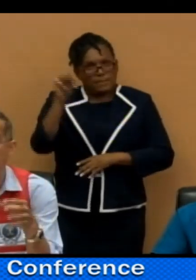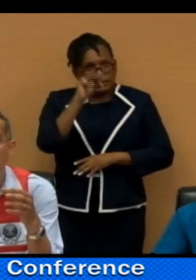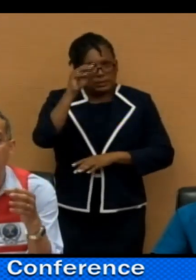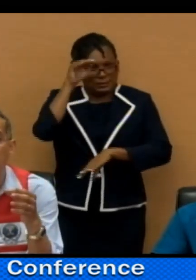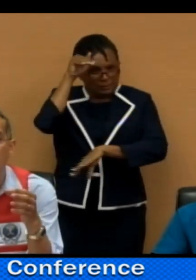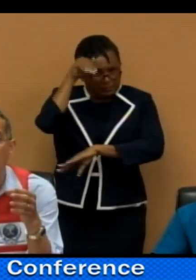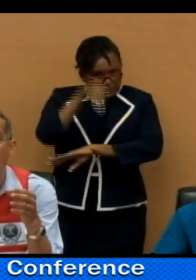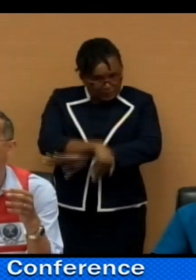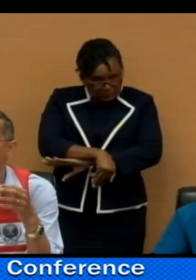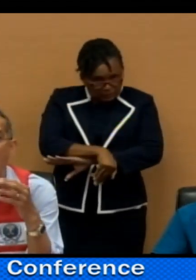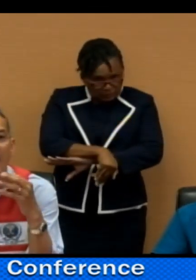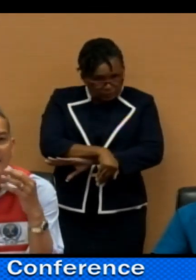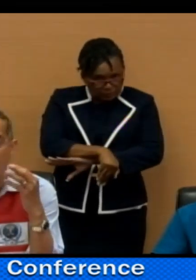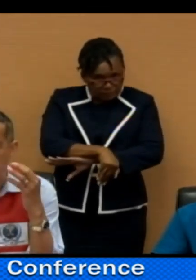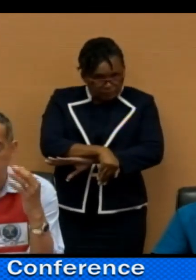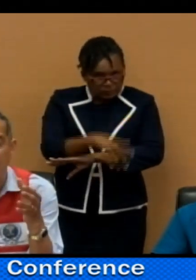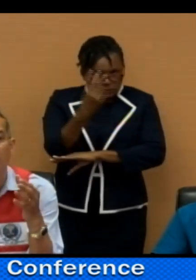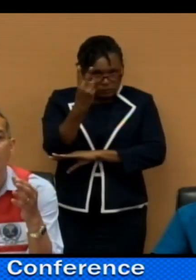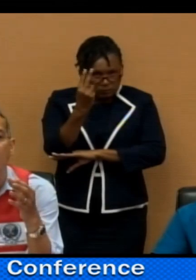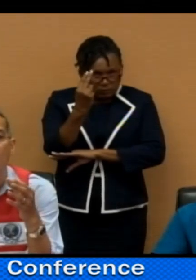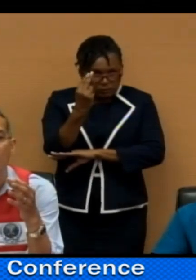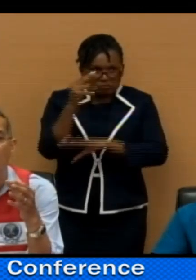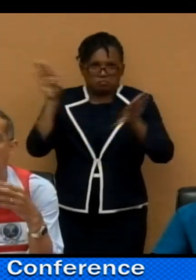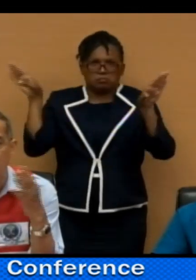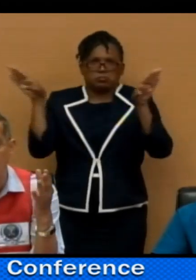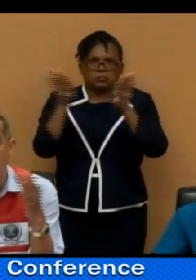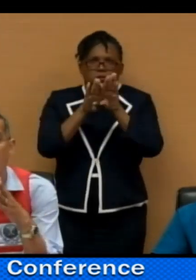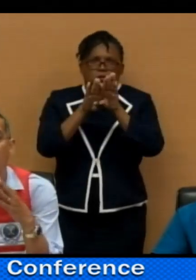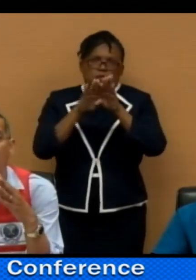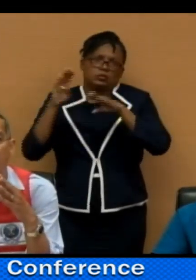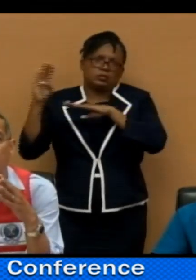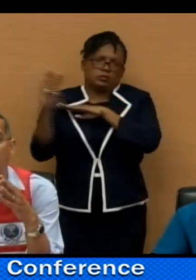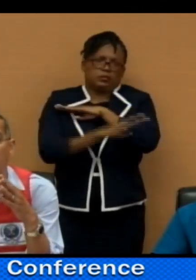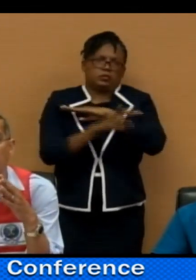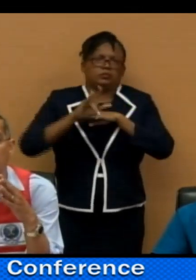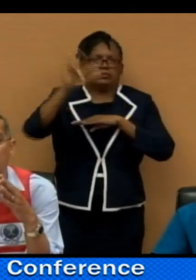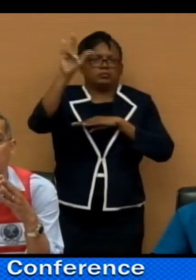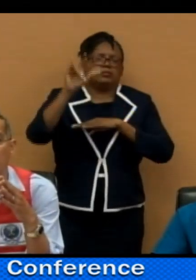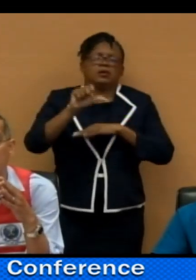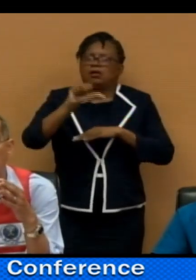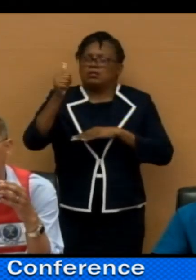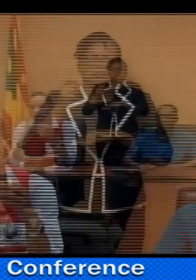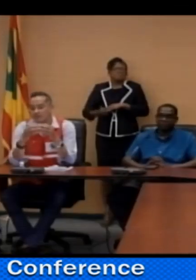of the others are and expect to immediately stop flying as well.